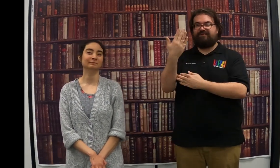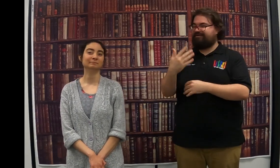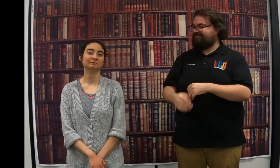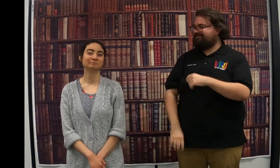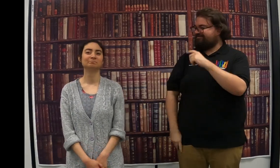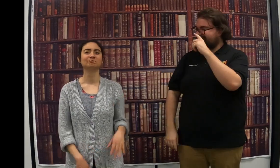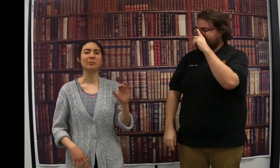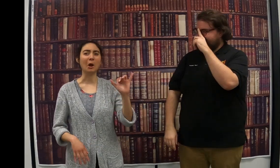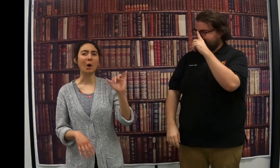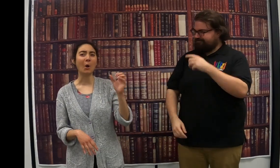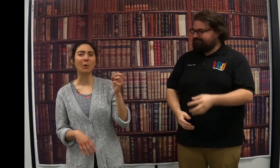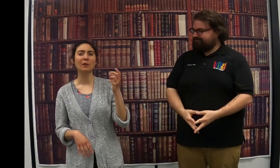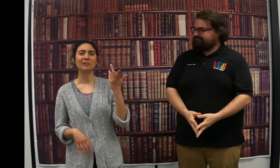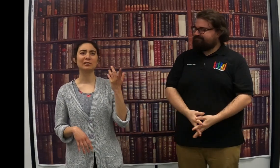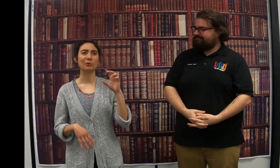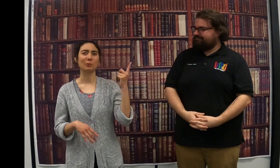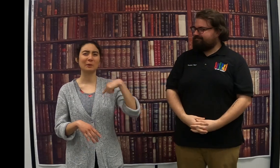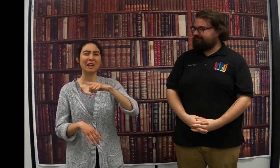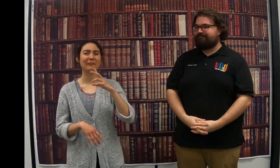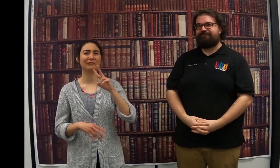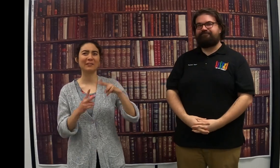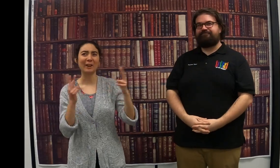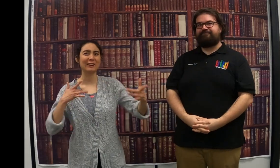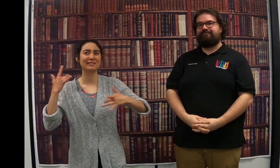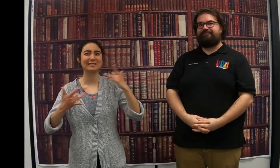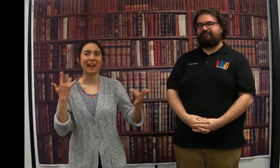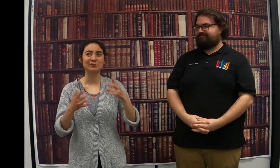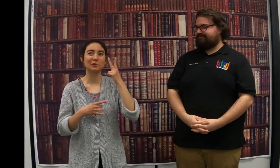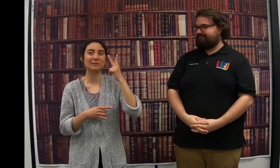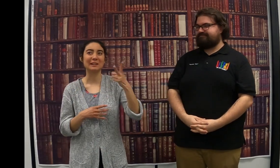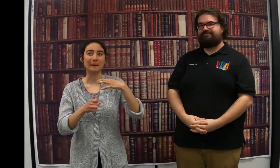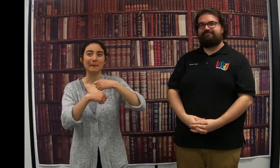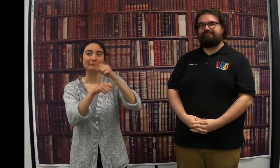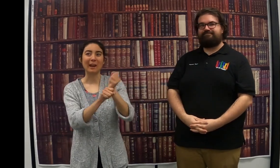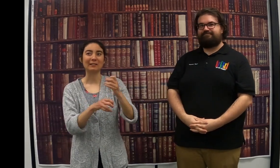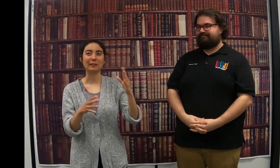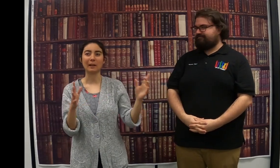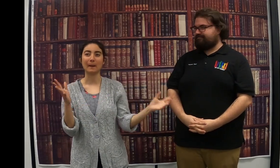we're very excited to see it make an appearance again.